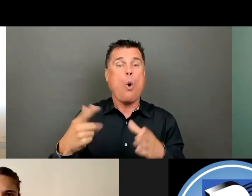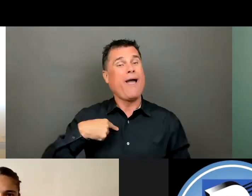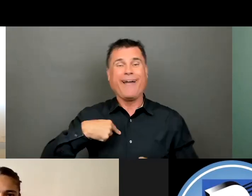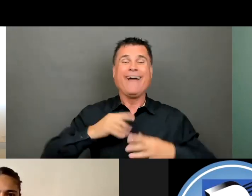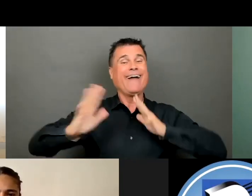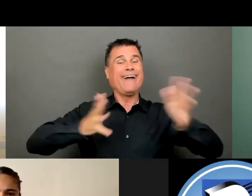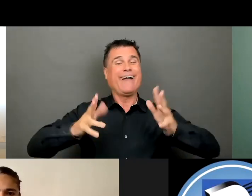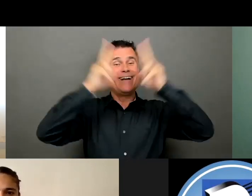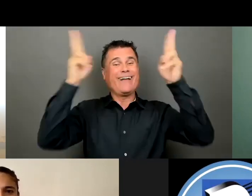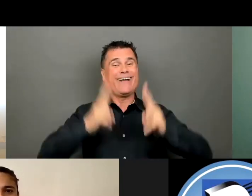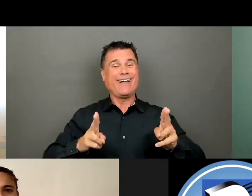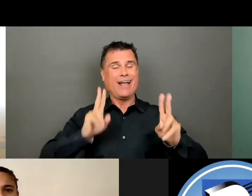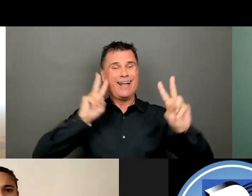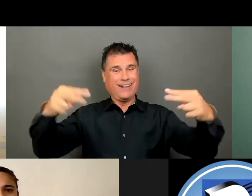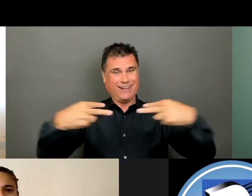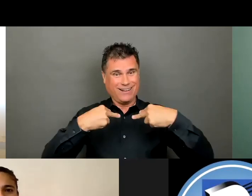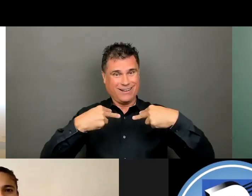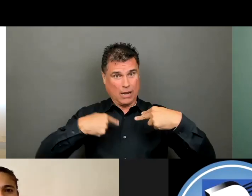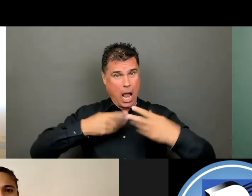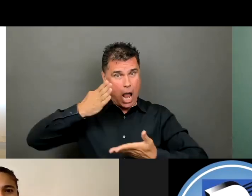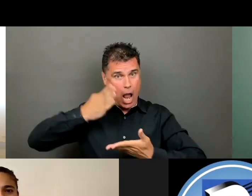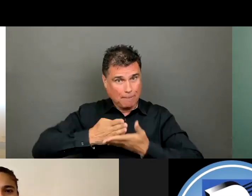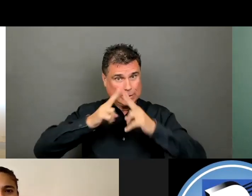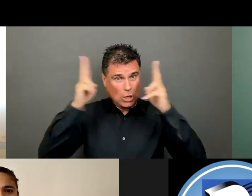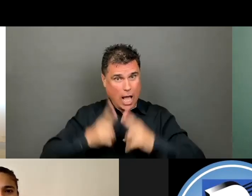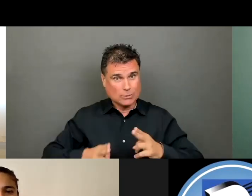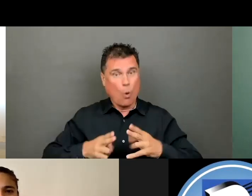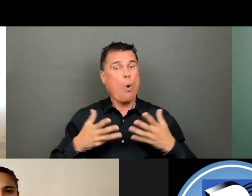but not to make sure that you influence American Sign Language. But